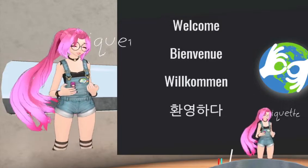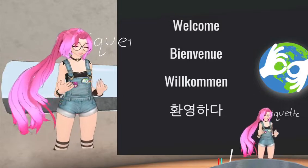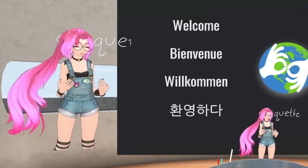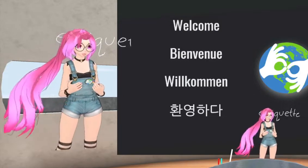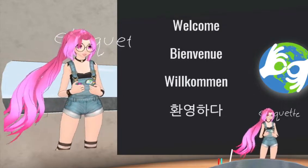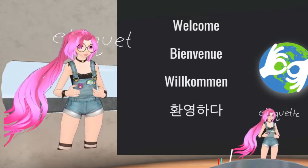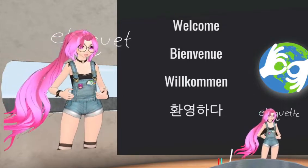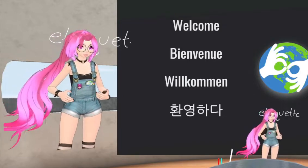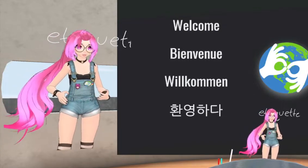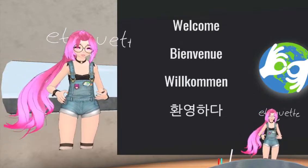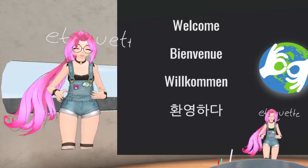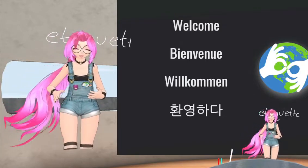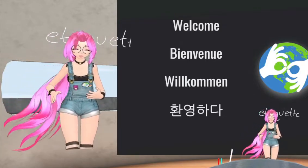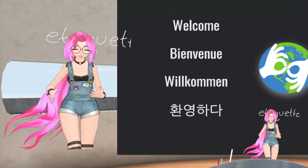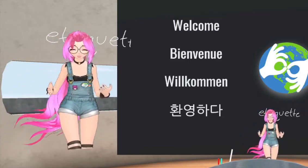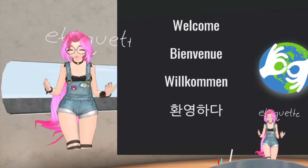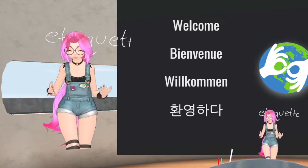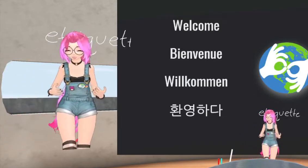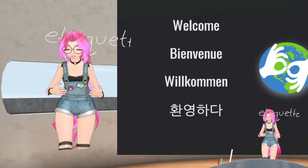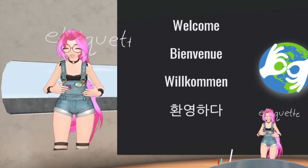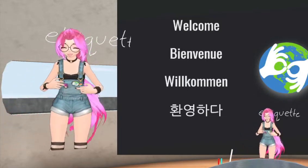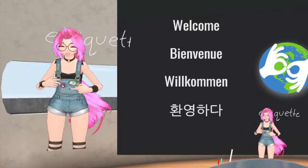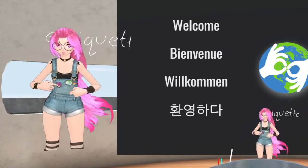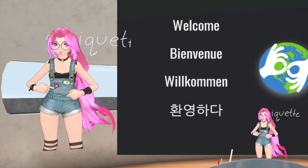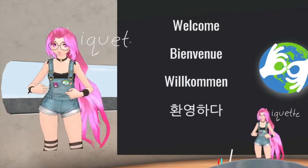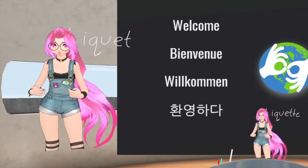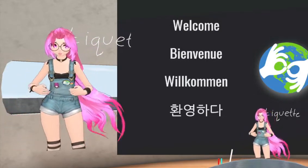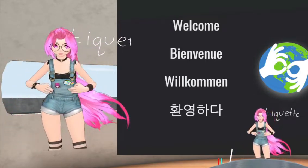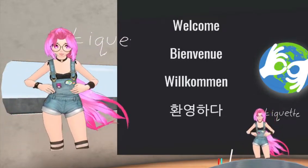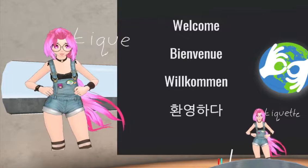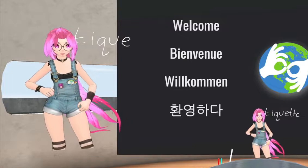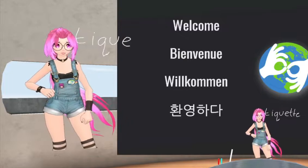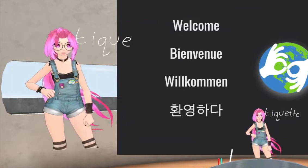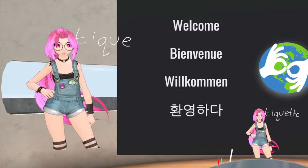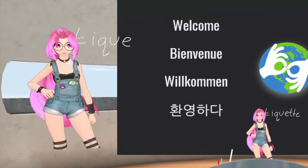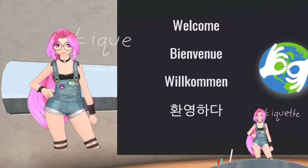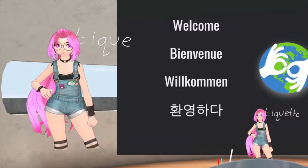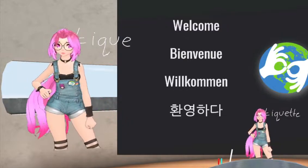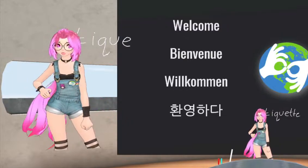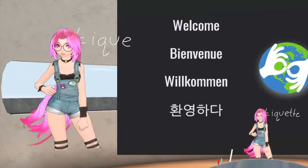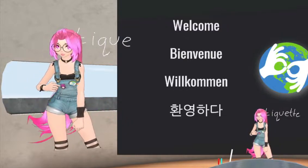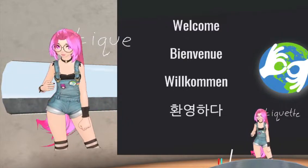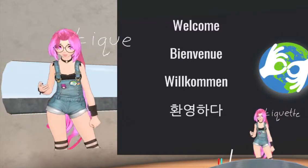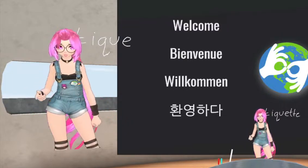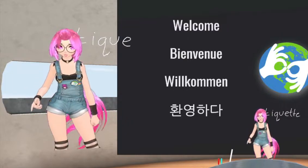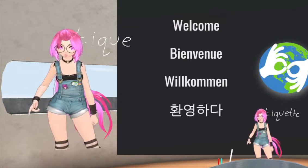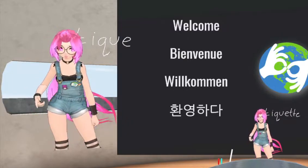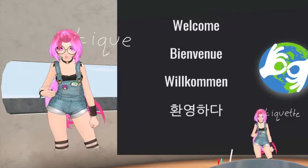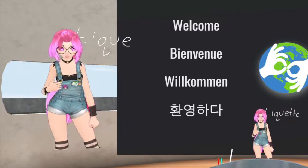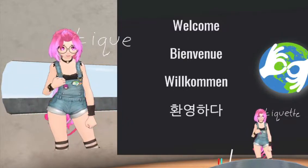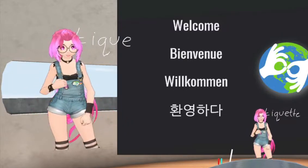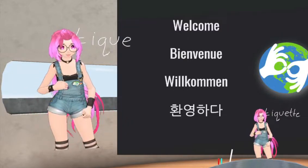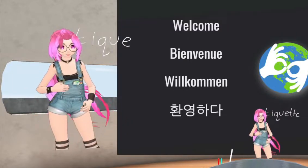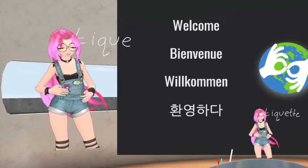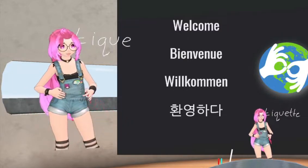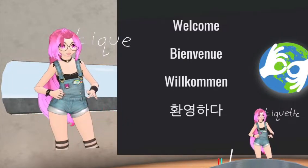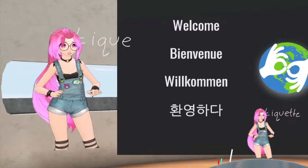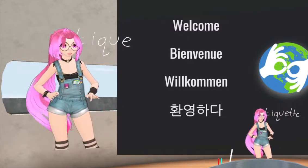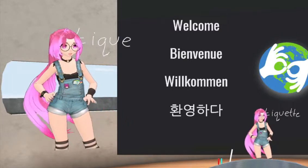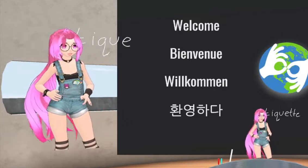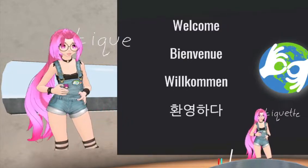You're going to walk through them and it's done. And most of the time, they're not going to miss a sign. And if they did, they can piece it together. So if